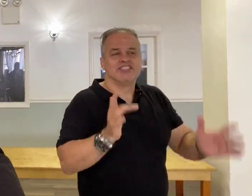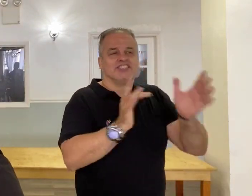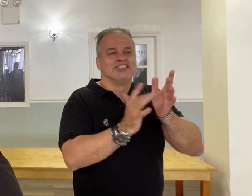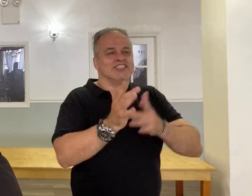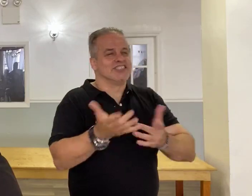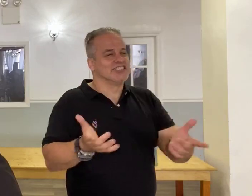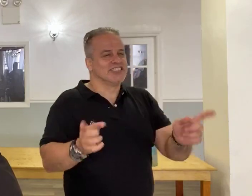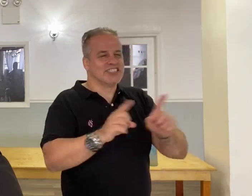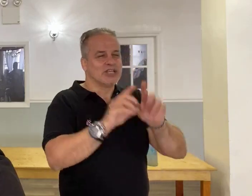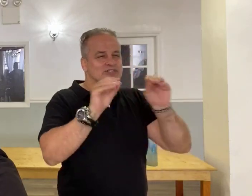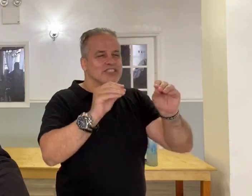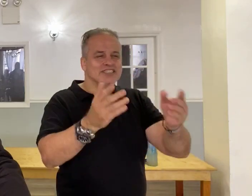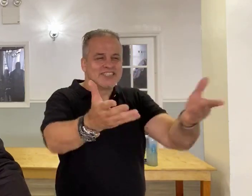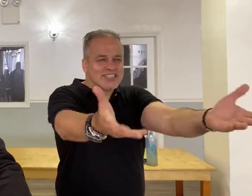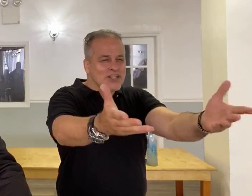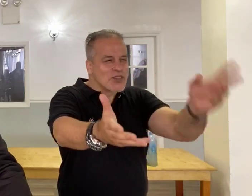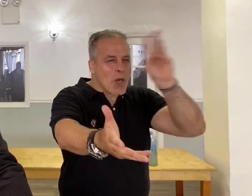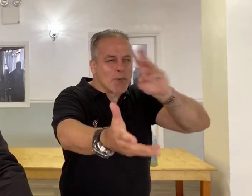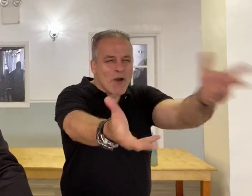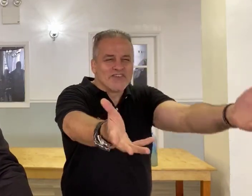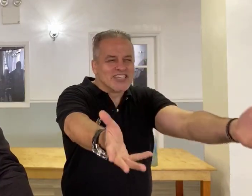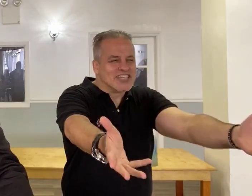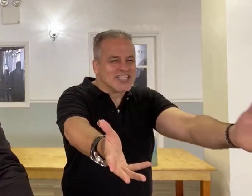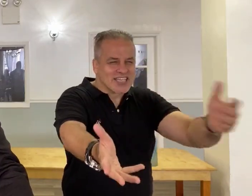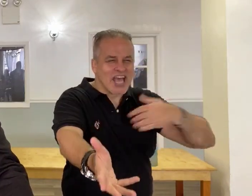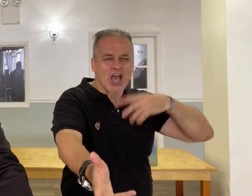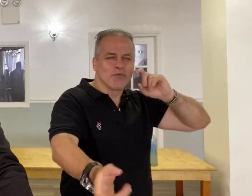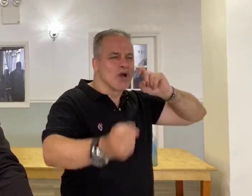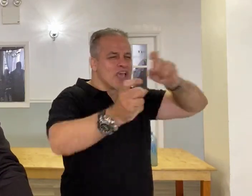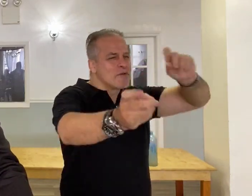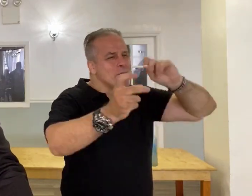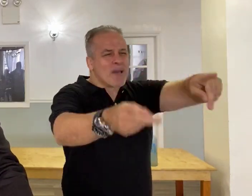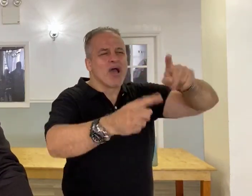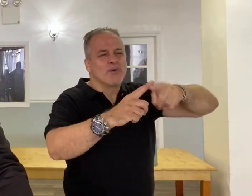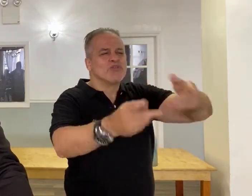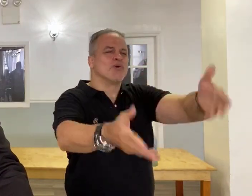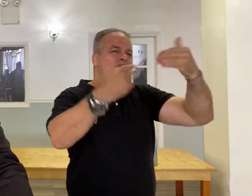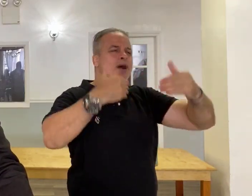baby. I'm going to give it back to you in heaven.